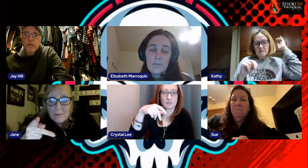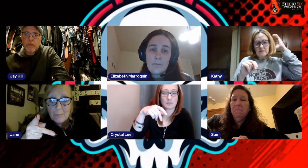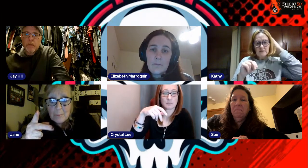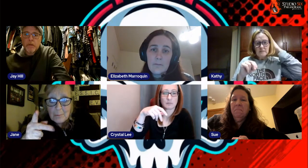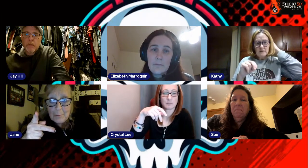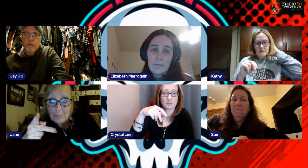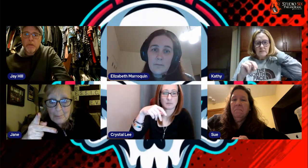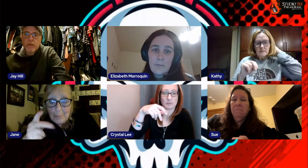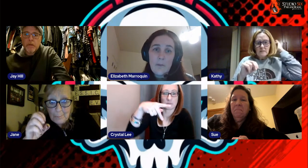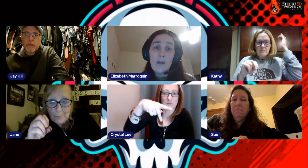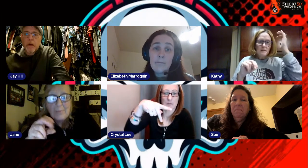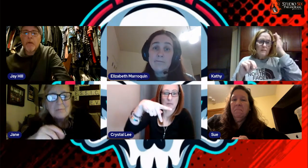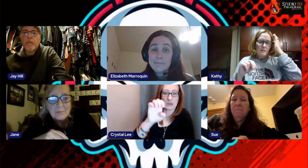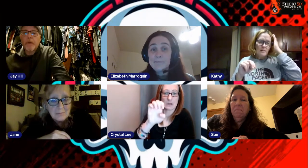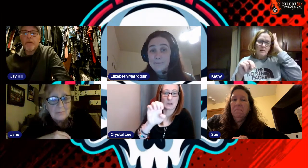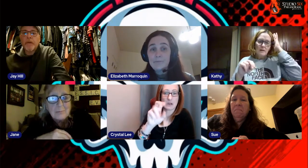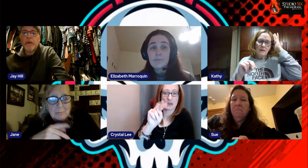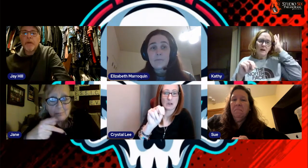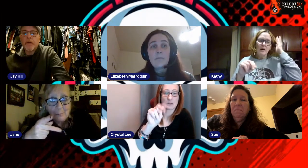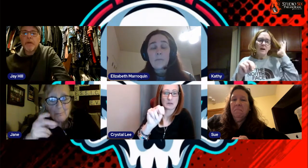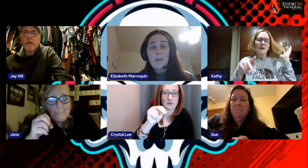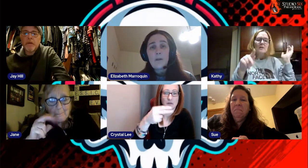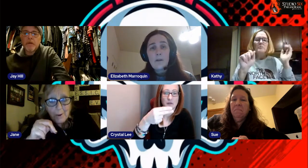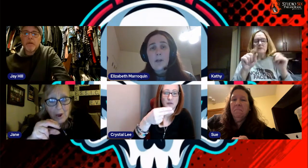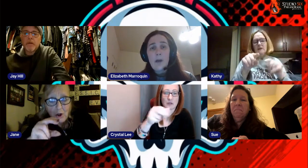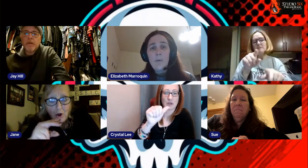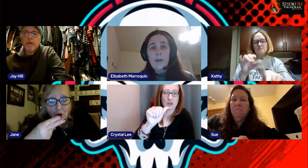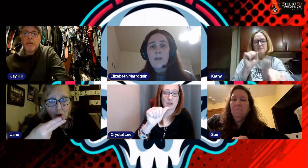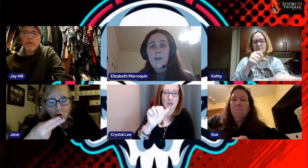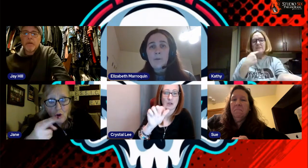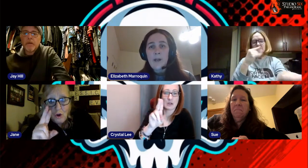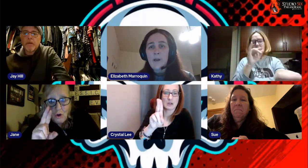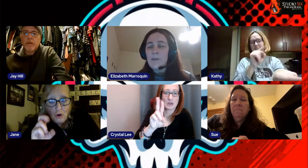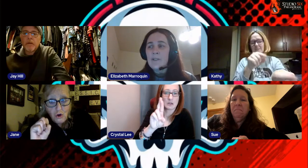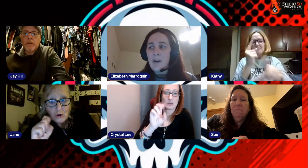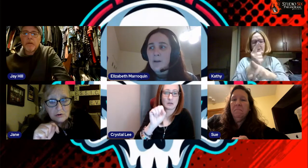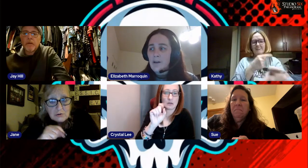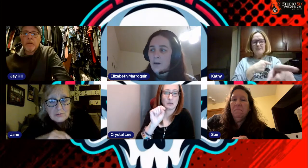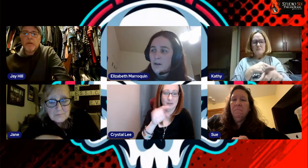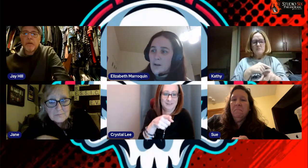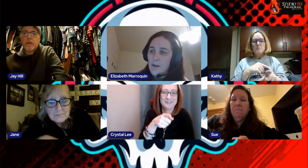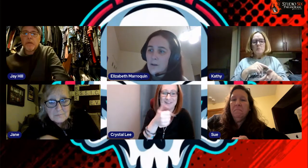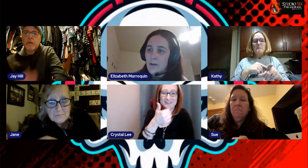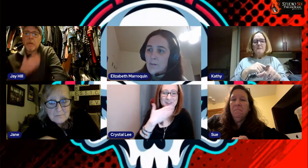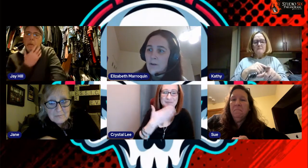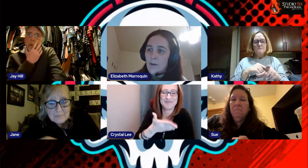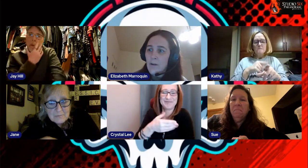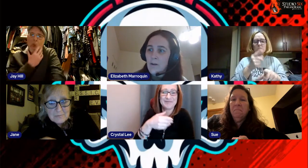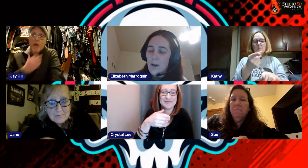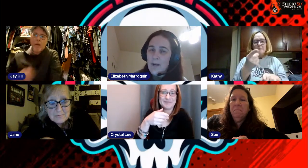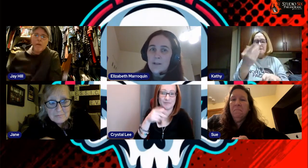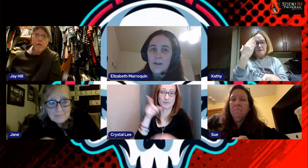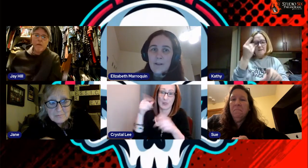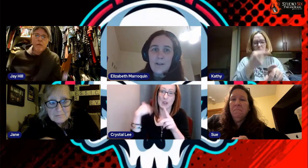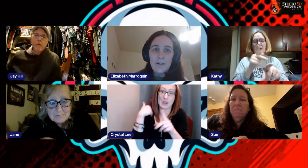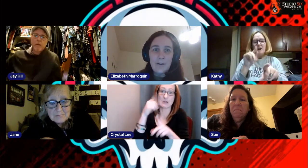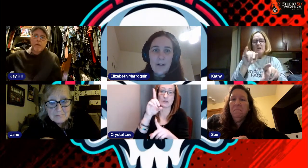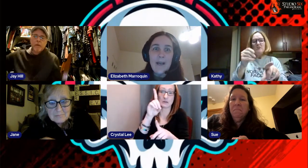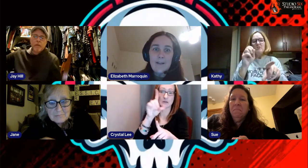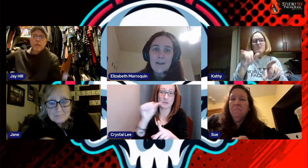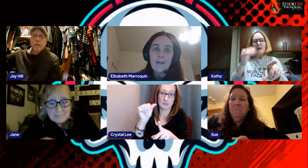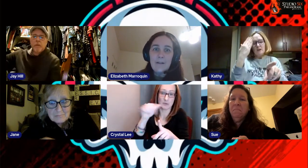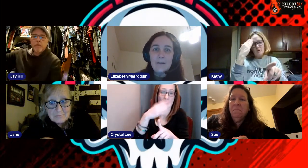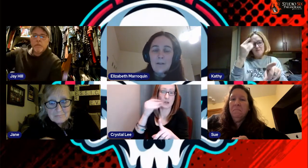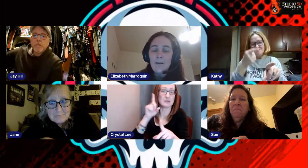Pennsylvania. Yeah. Oh, Pennsylvania. Yeah, when I was younger, I started to